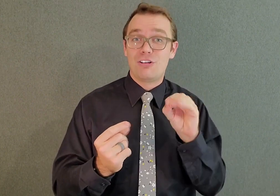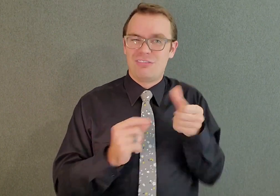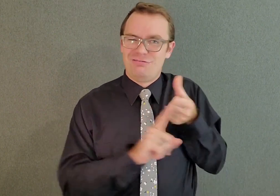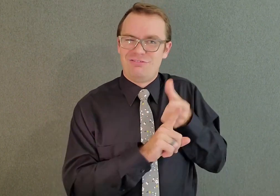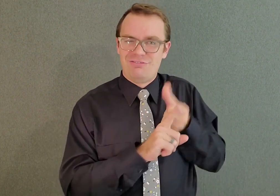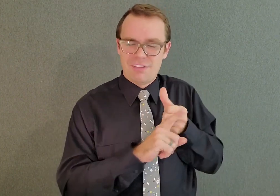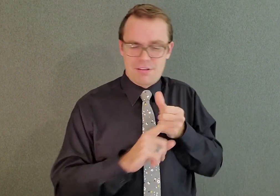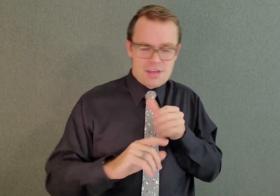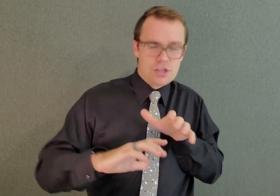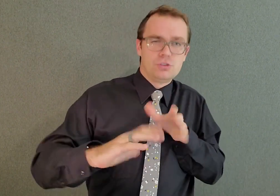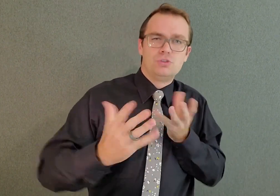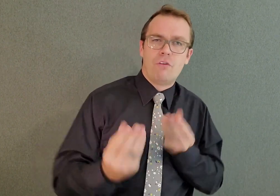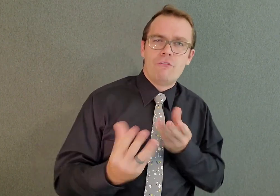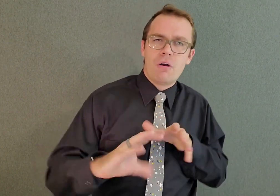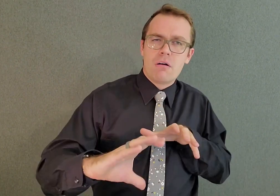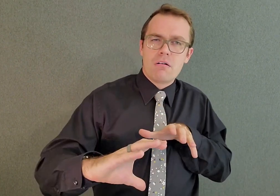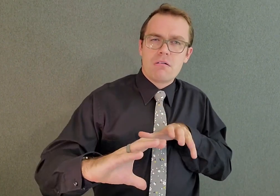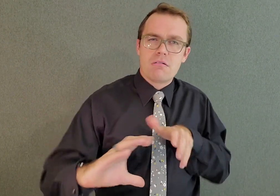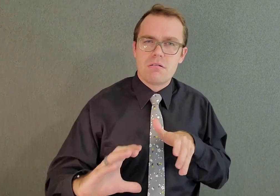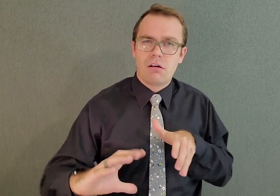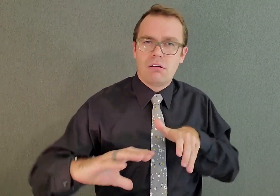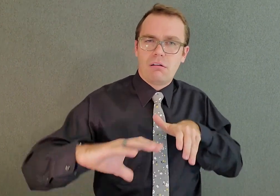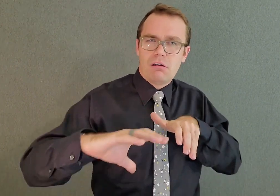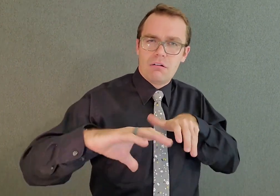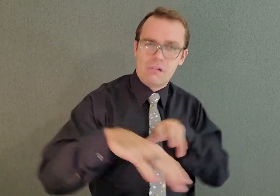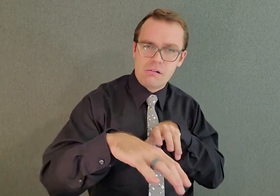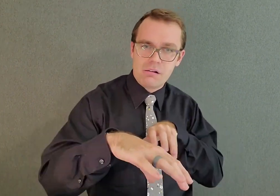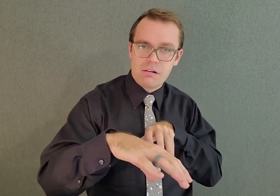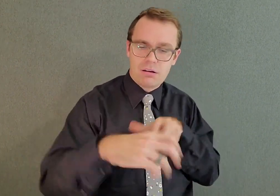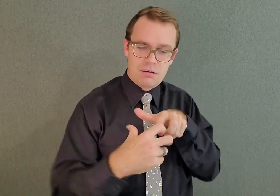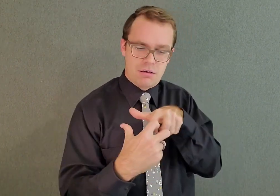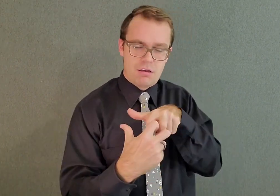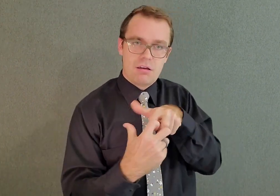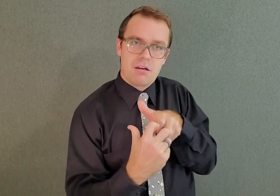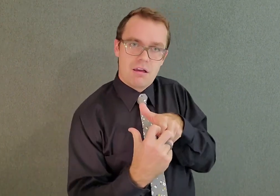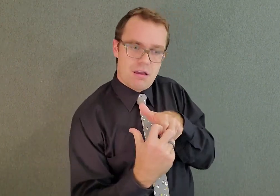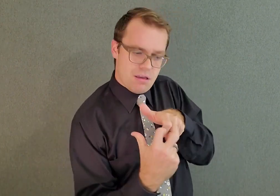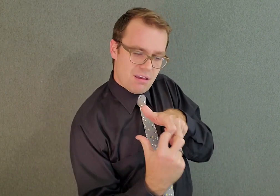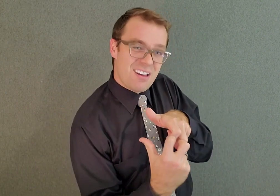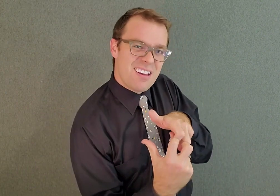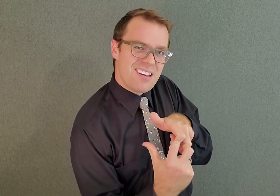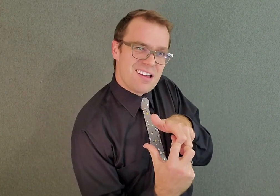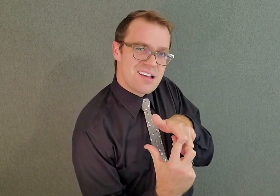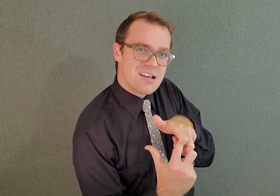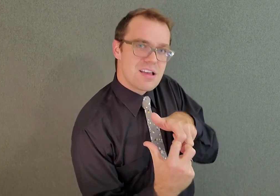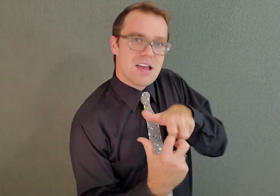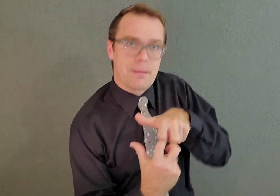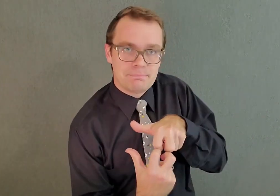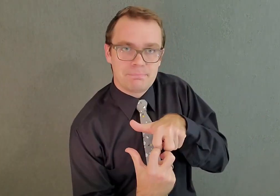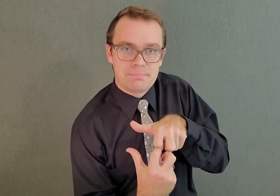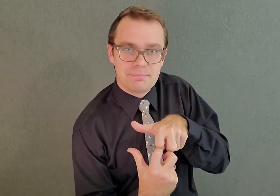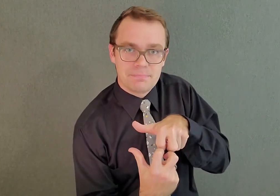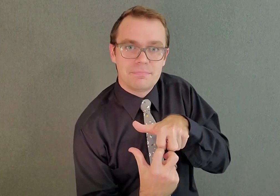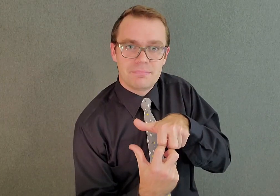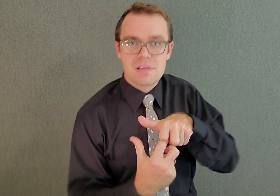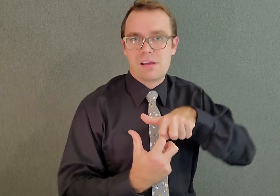a gentle, specialized technique called an adjustment that involves restoring function to a part of the spine that has